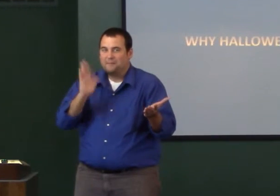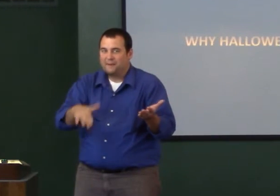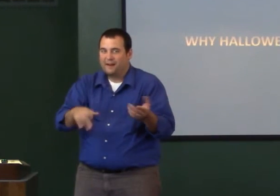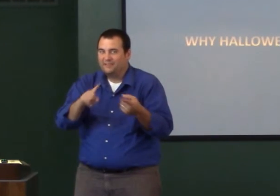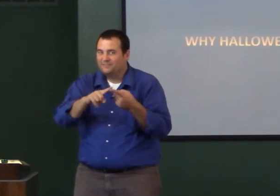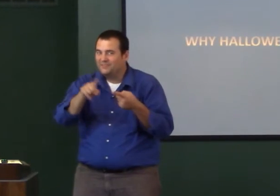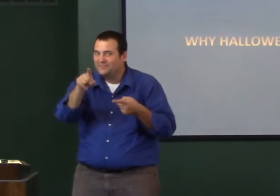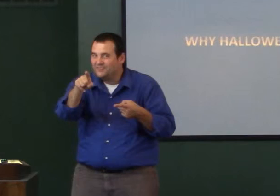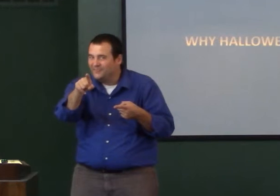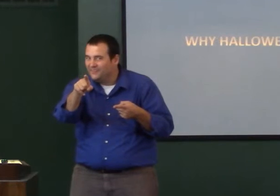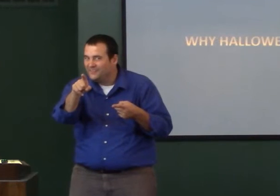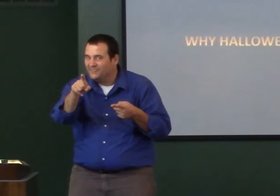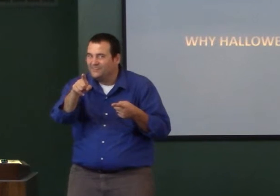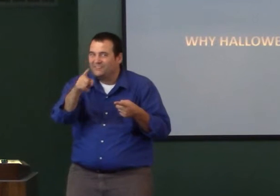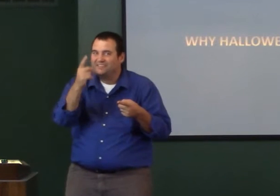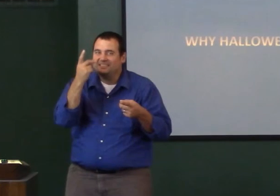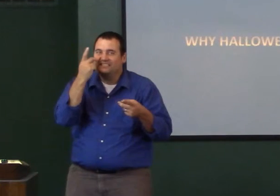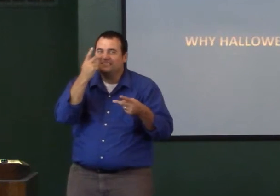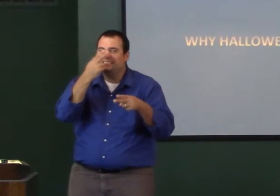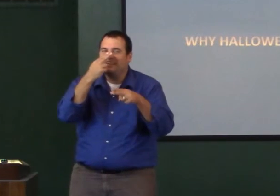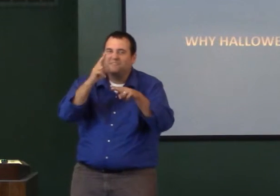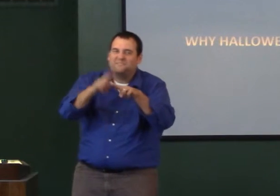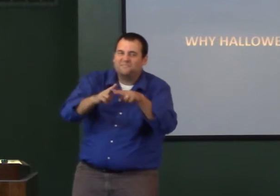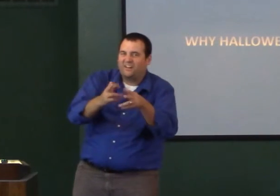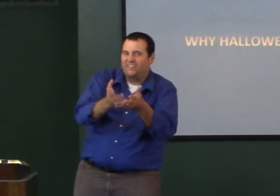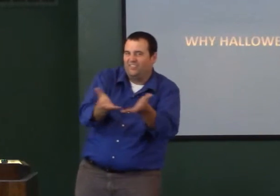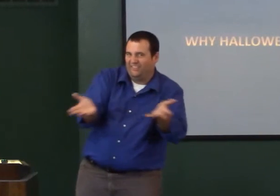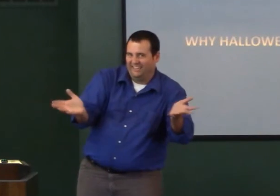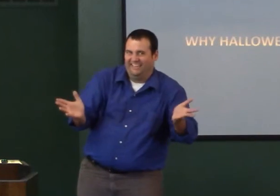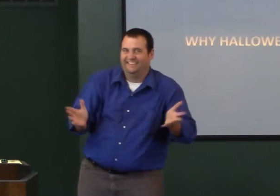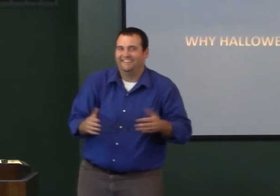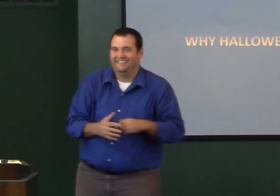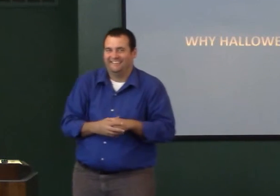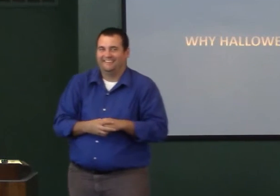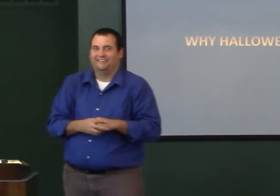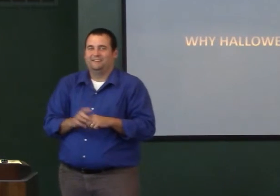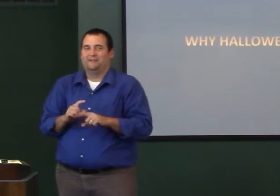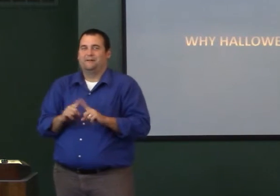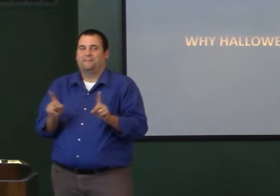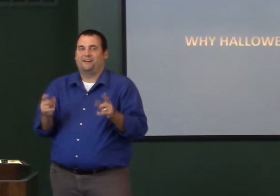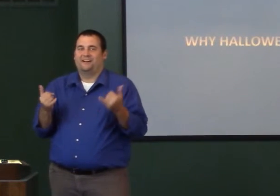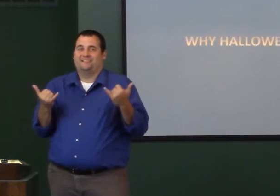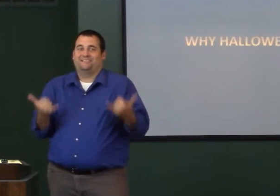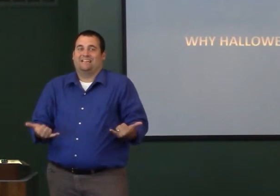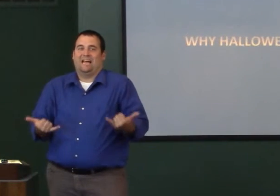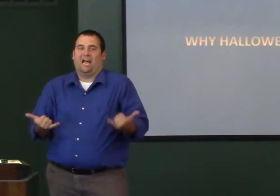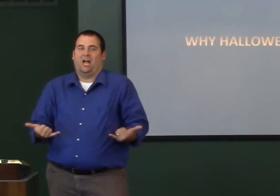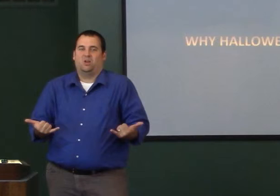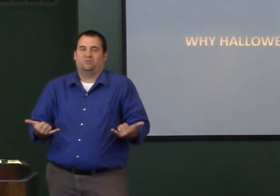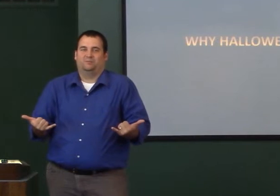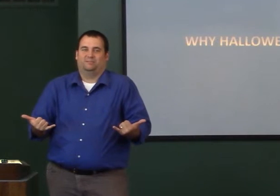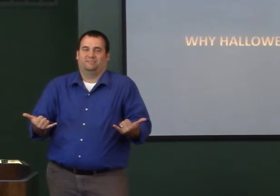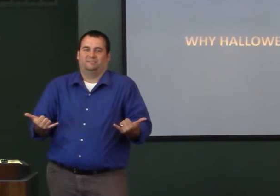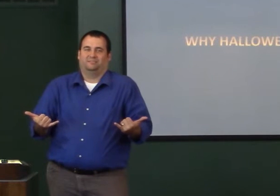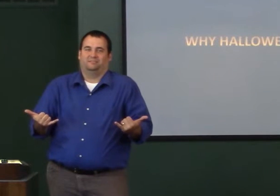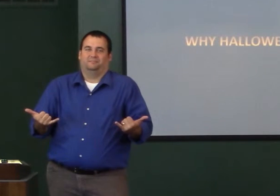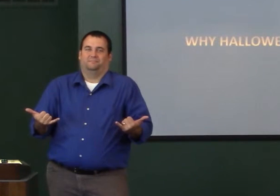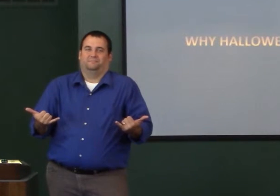I would do something bad to you if you don't give me. But they did that for fun. But now,